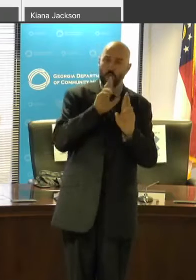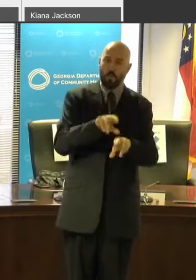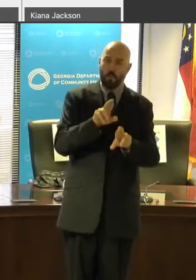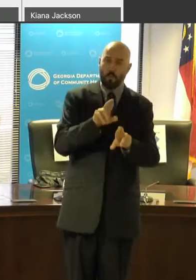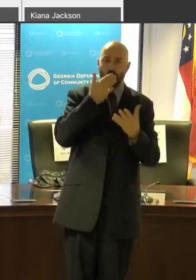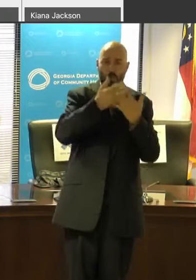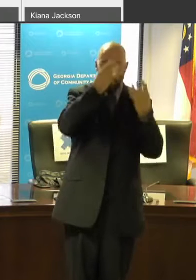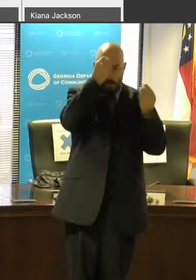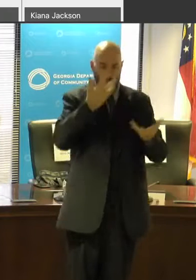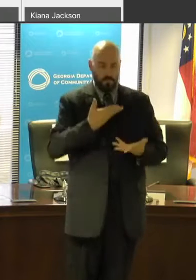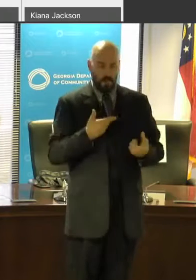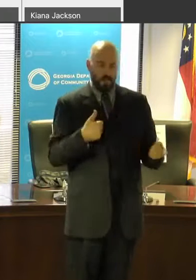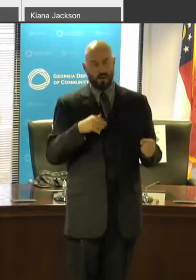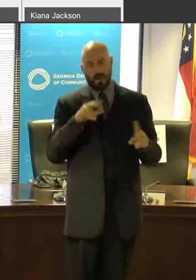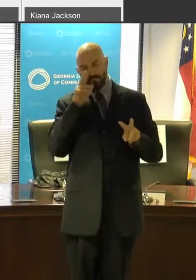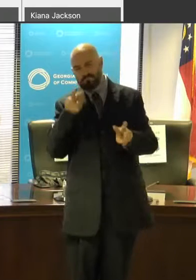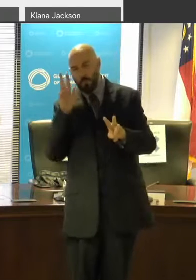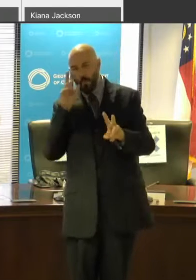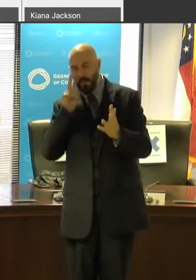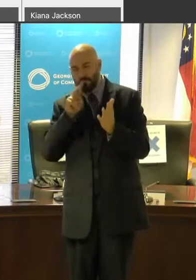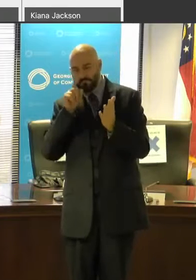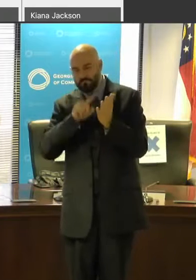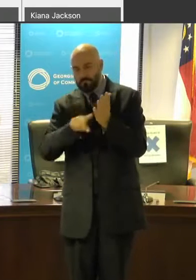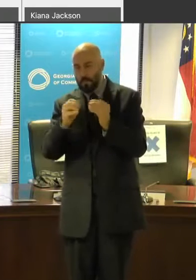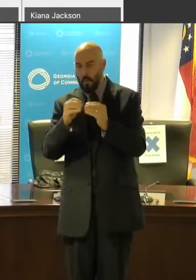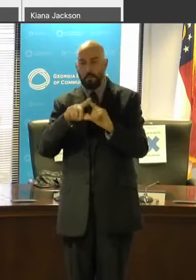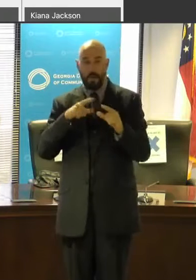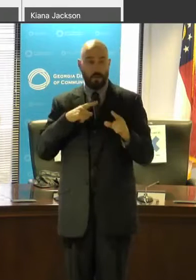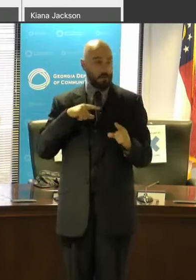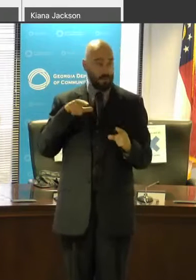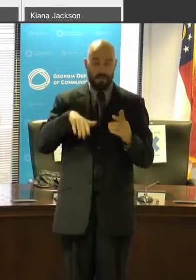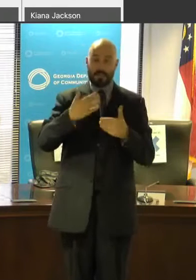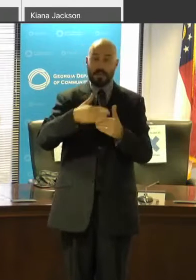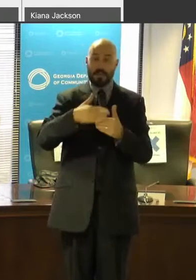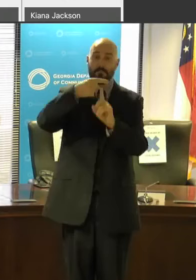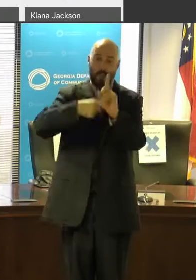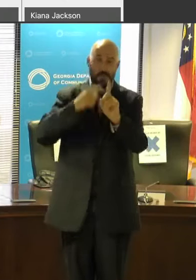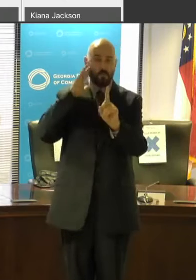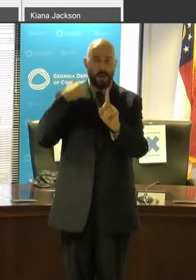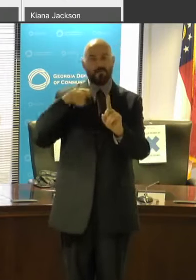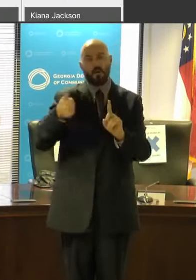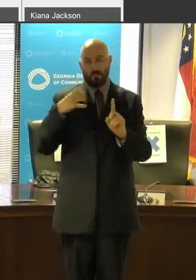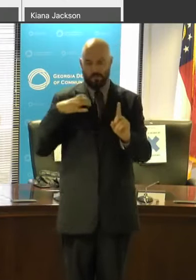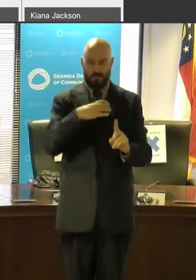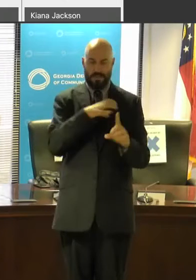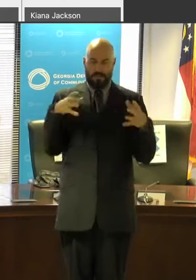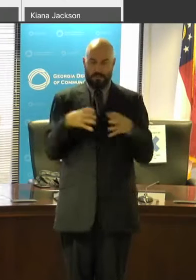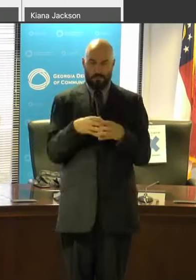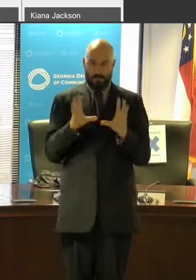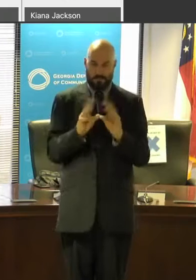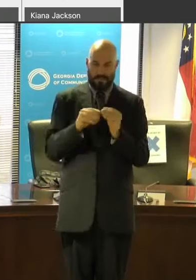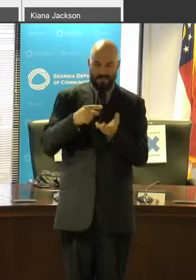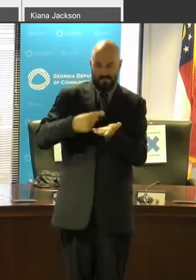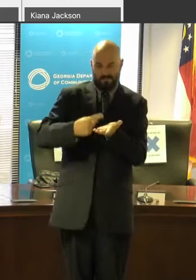have another audit committee this next month to review the budget for this year and that kind of thing. Thank you very